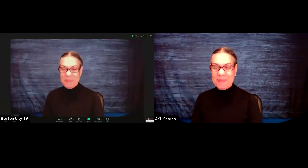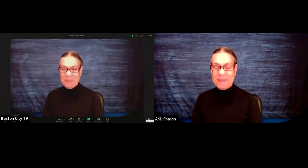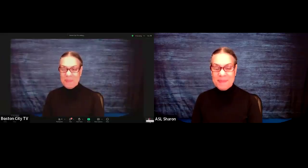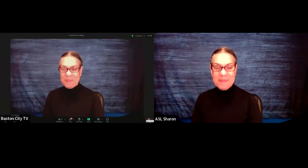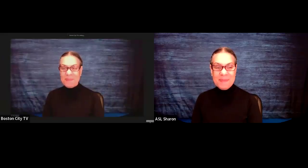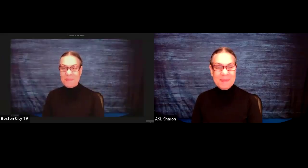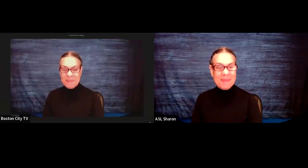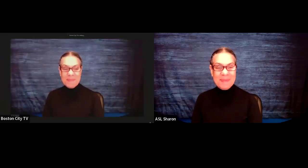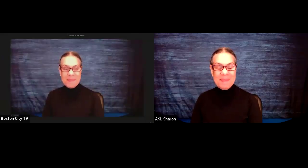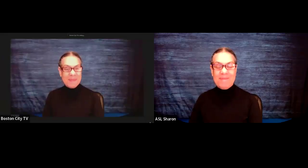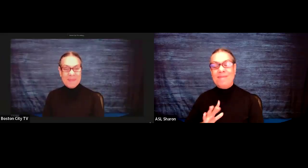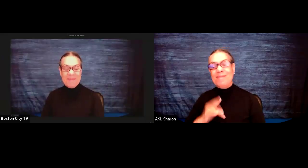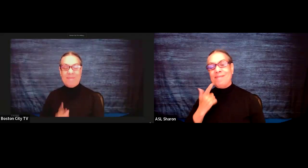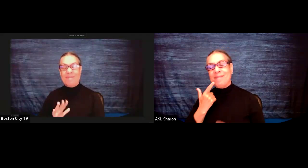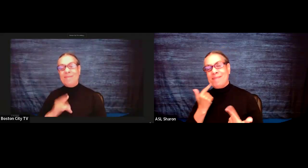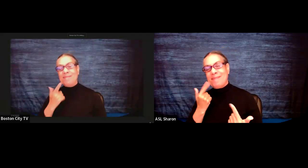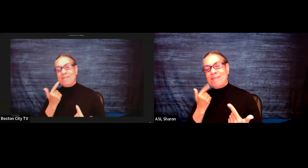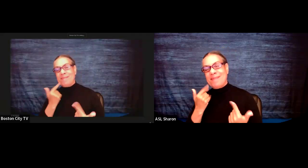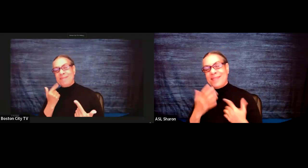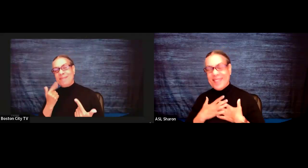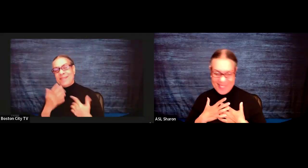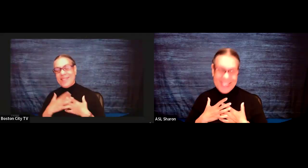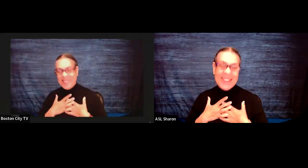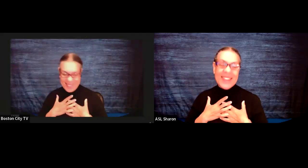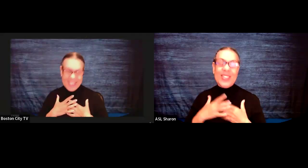Our next speaker is Mike Eichmann. Intern.